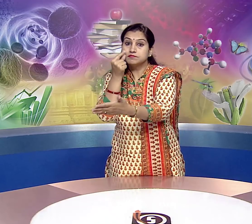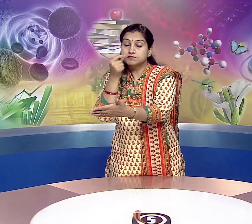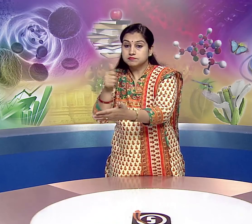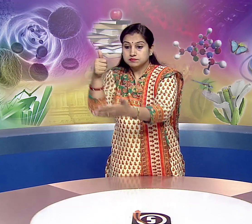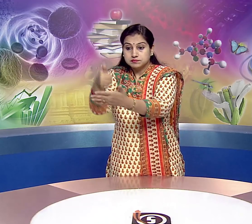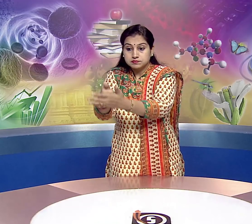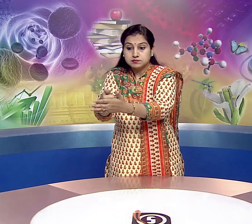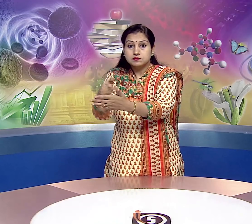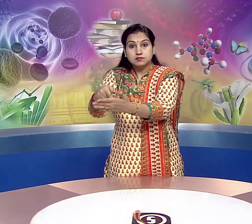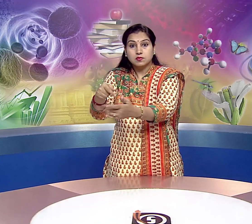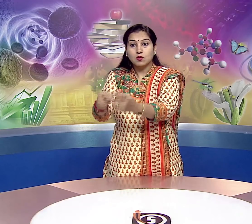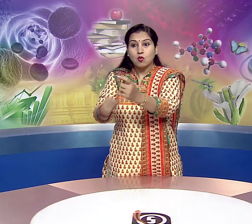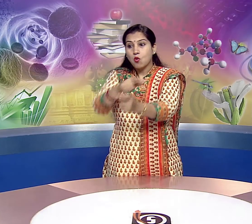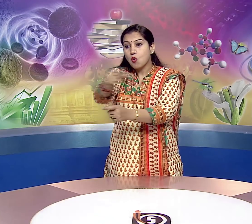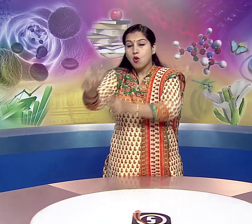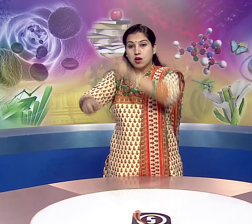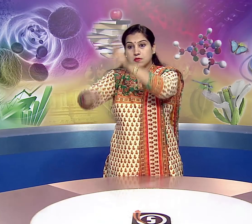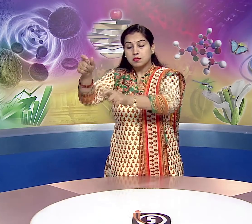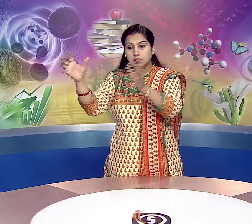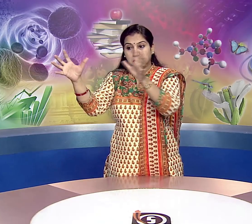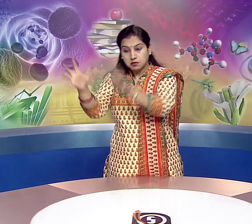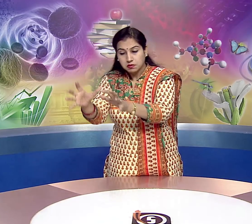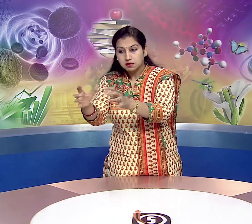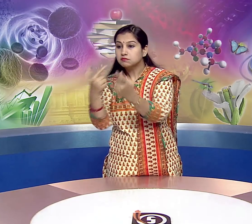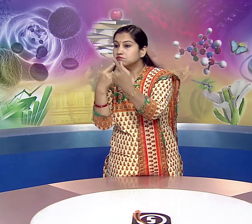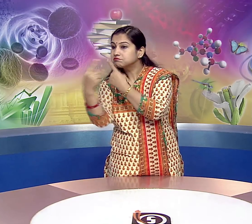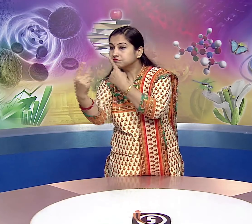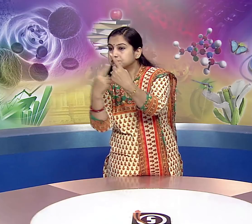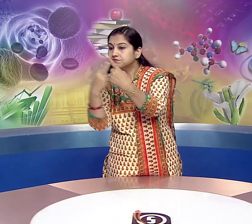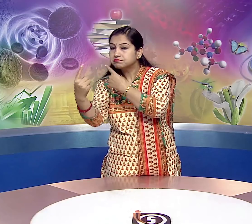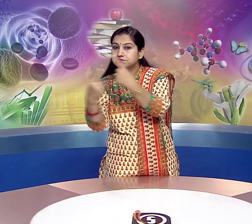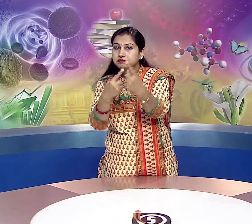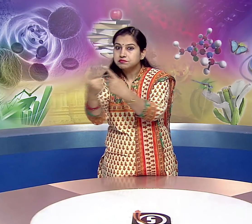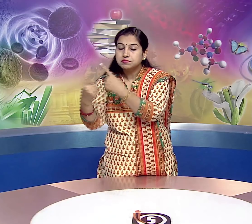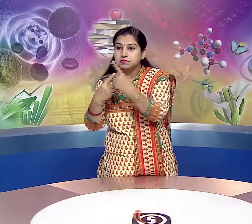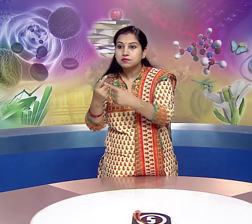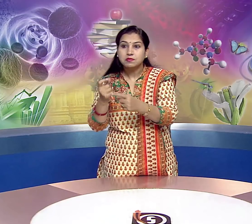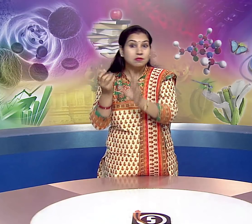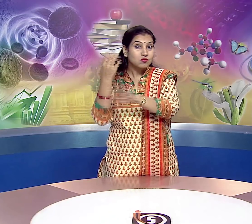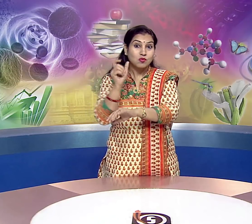where the staff had gathered and using all sorts of words for the